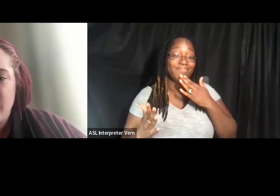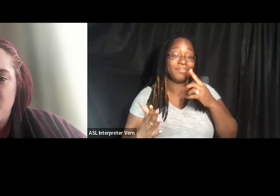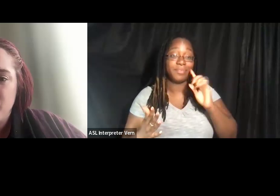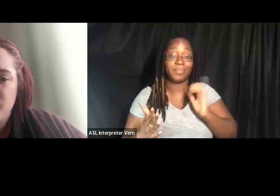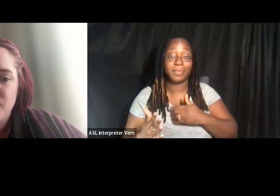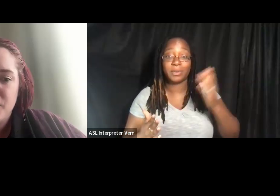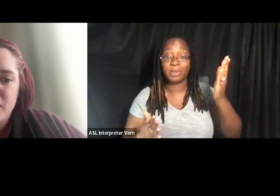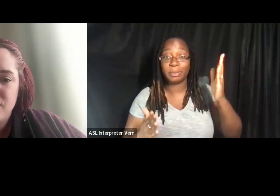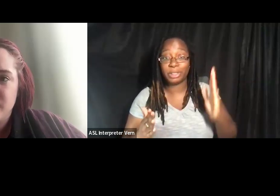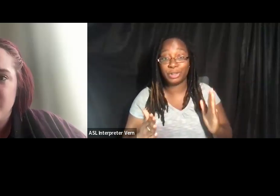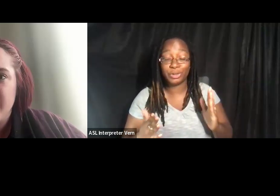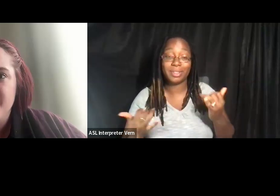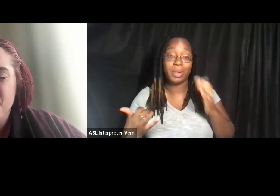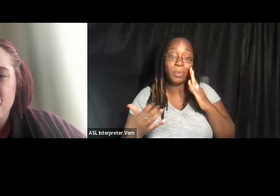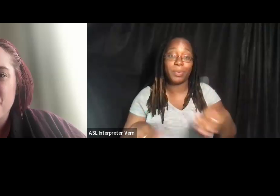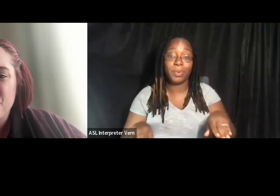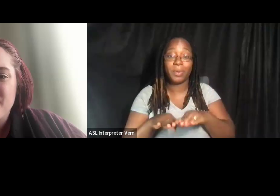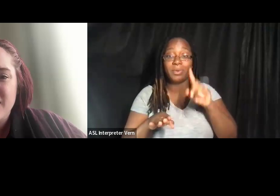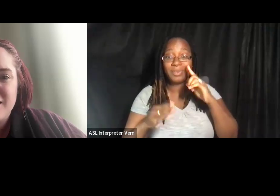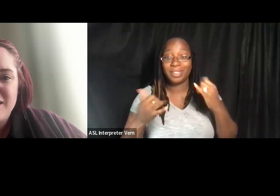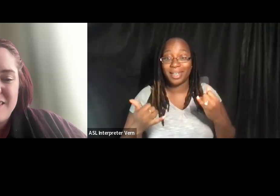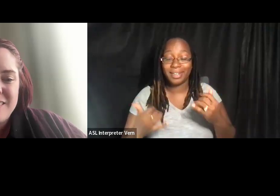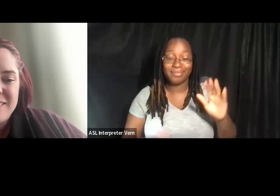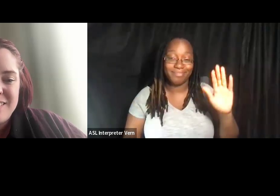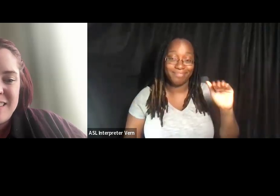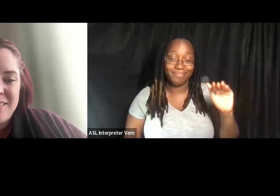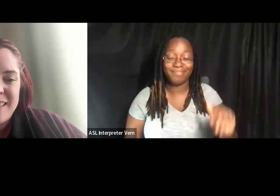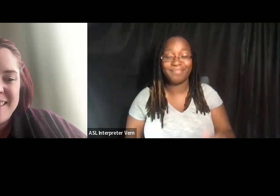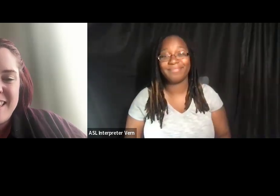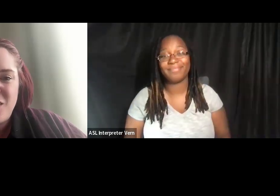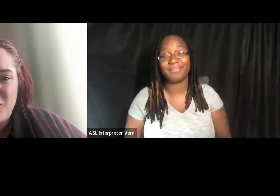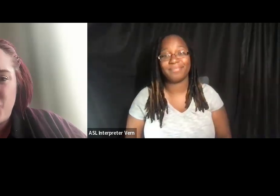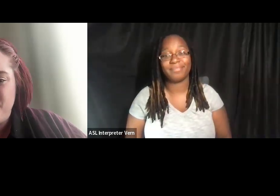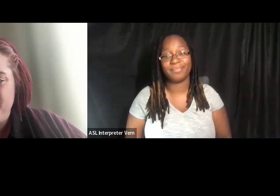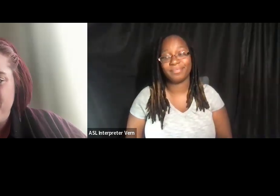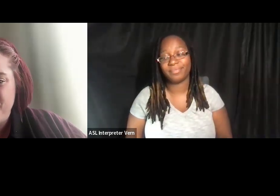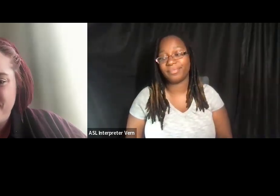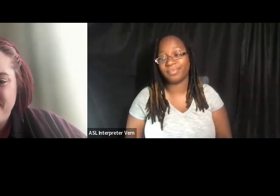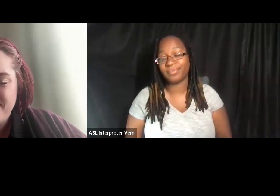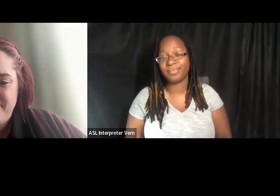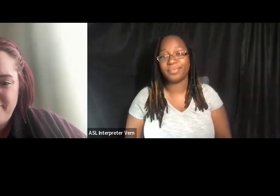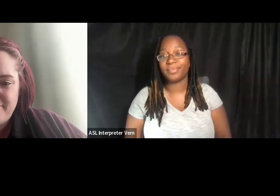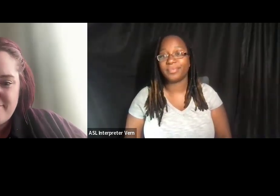speakers, and we can close out for today. All right. Thank you, everyone.